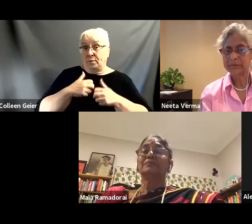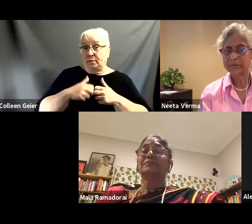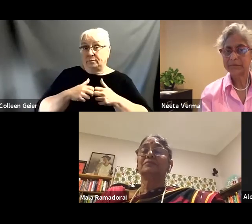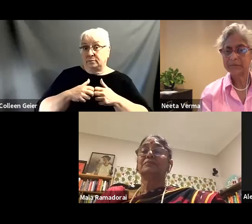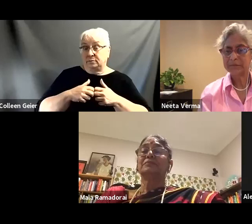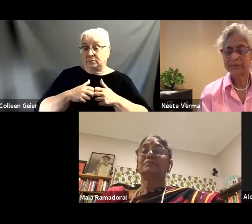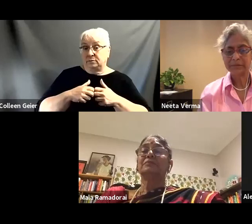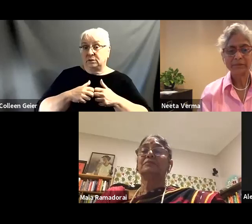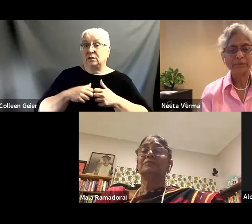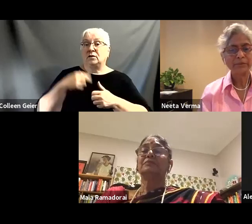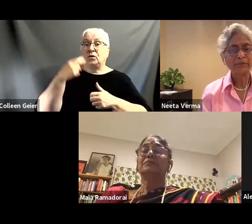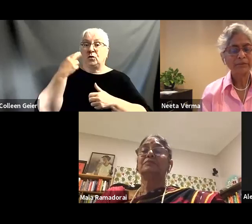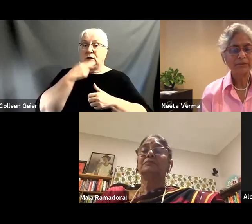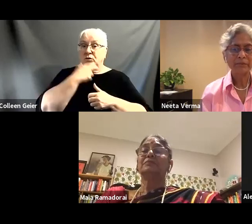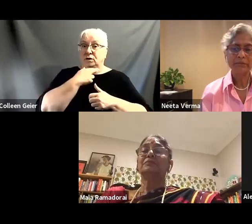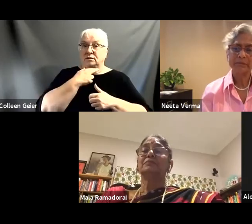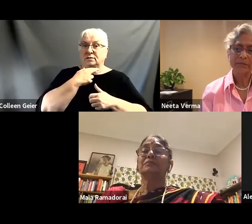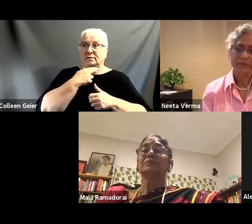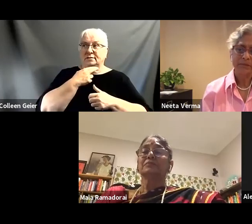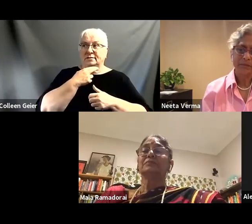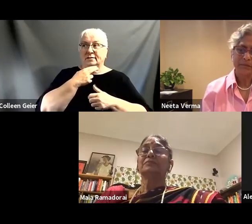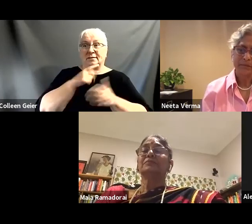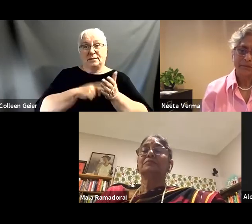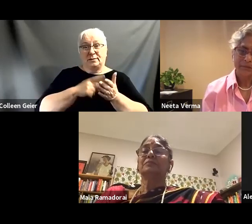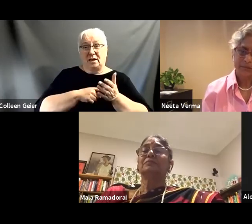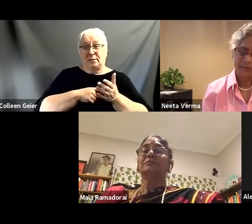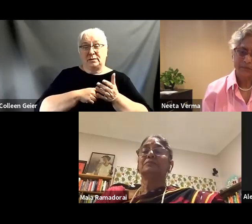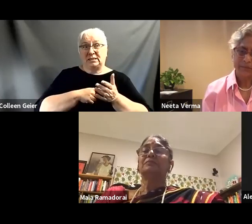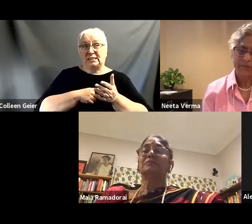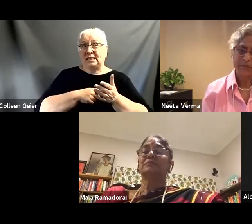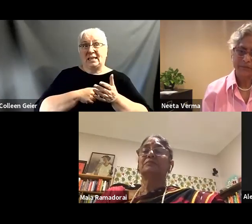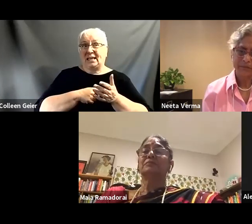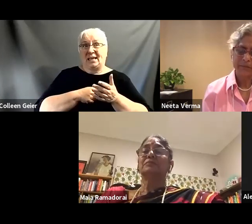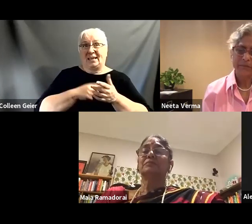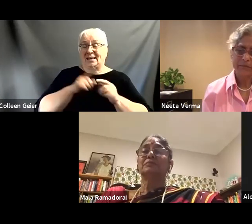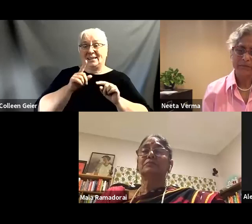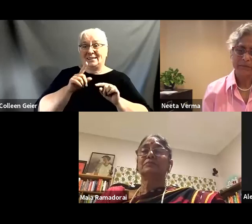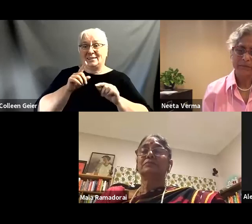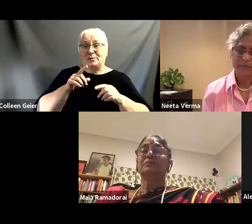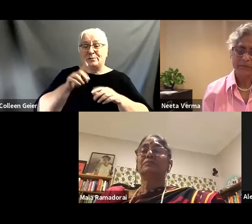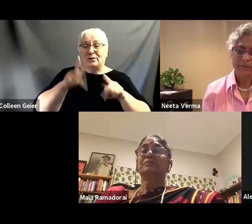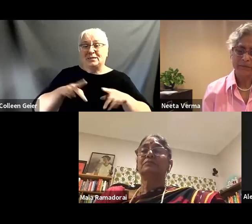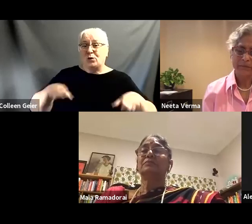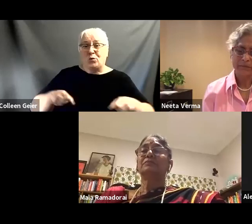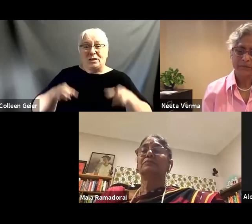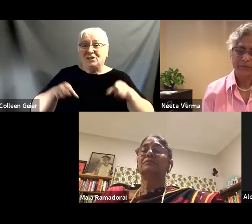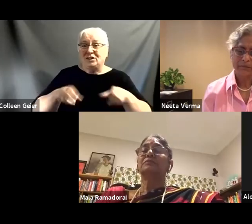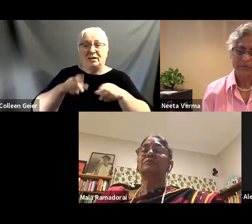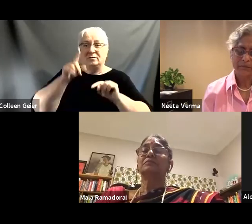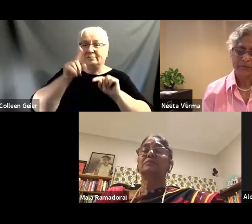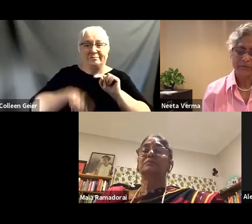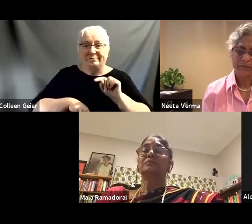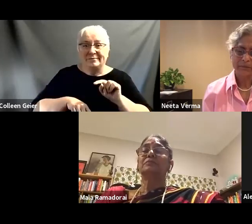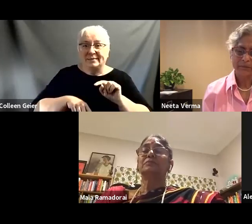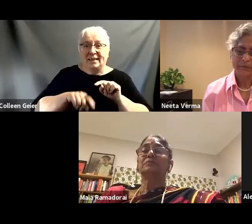those restaurants even more inaccessible for, say, people in wheelchairs. So I would strongly encourage everyone here today